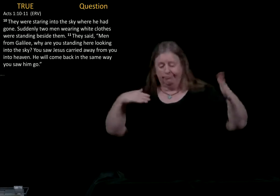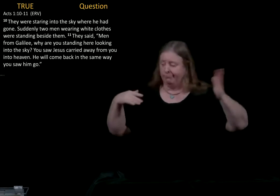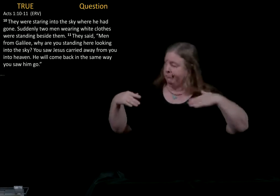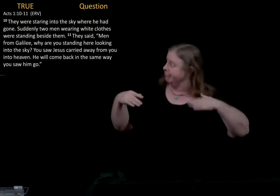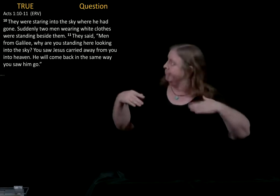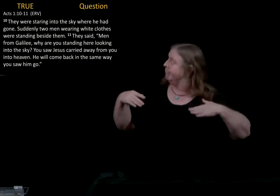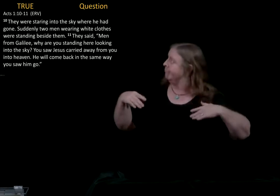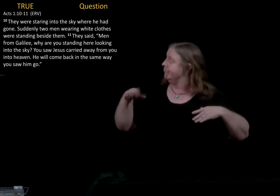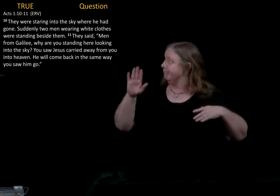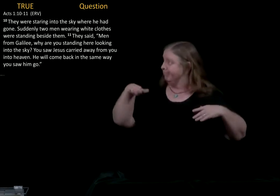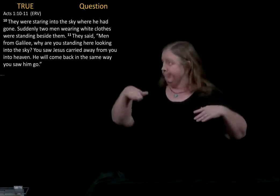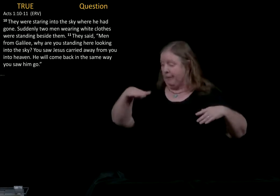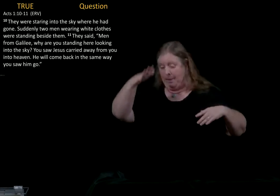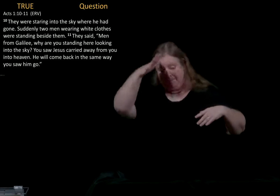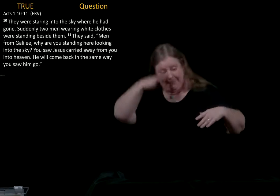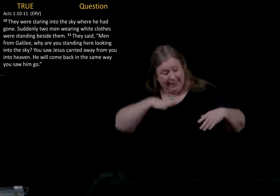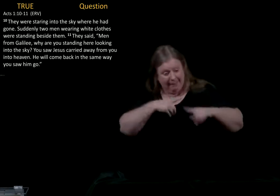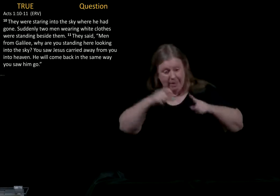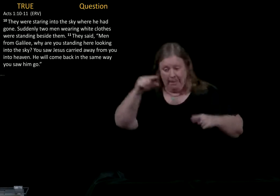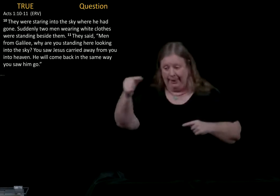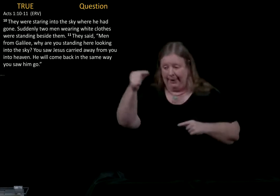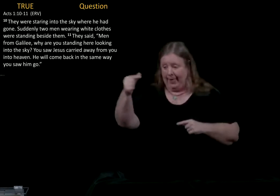They said, "Men from Galilee,